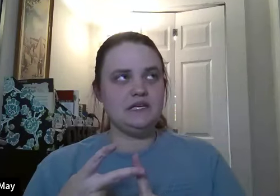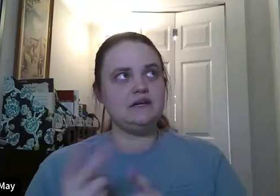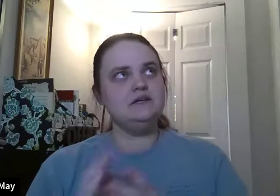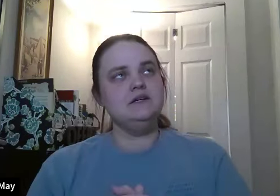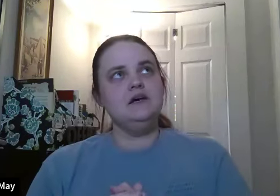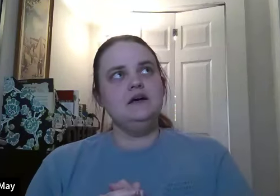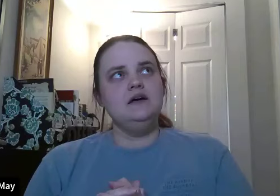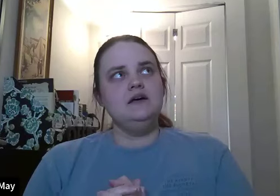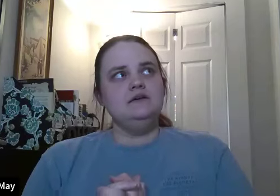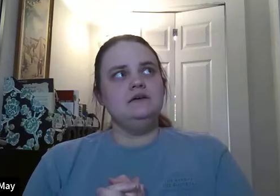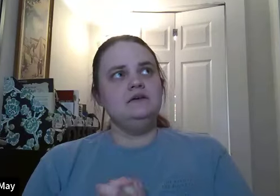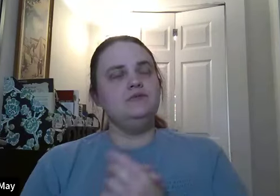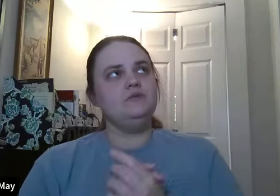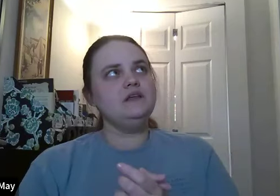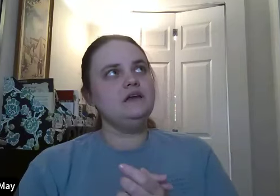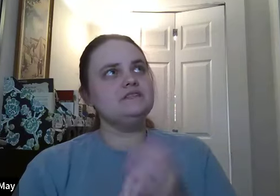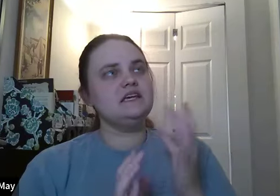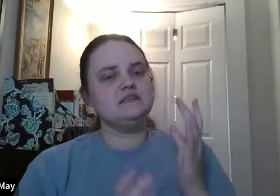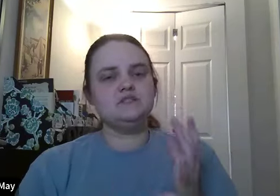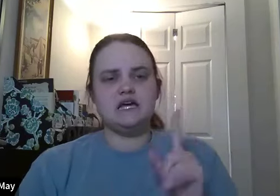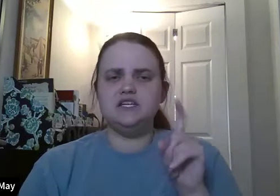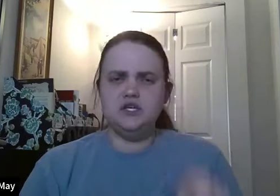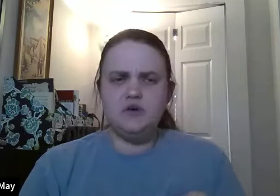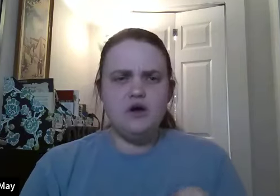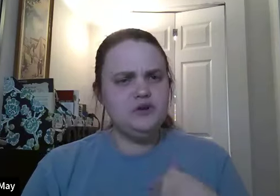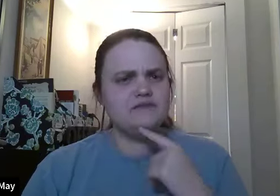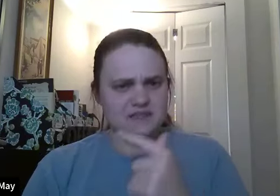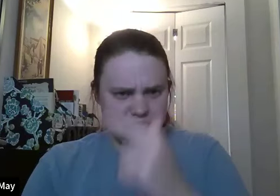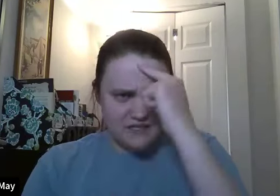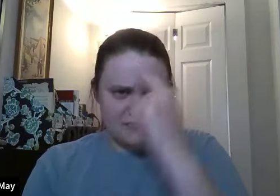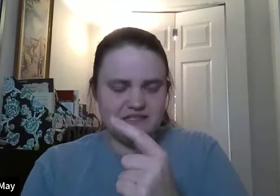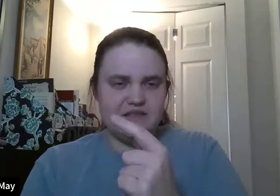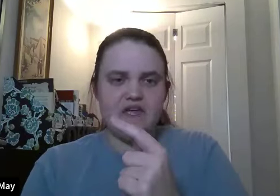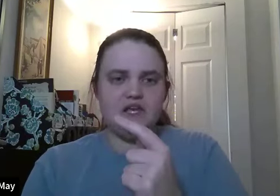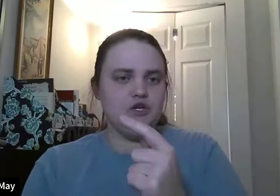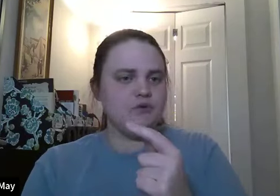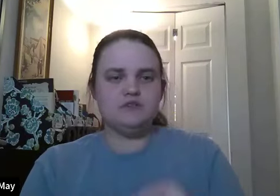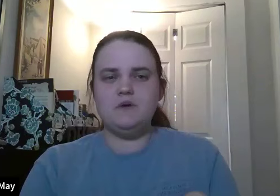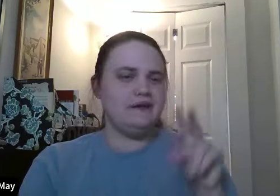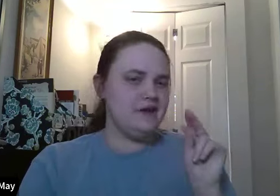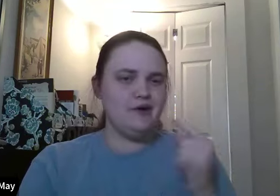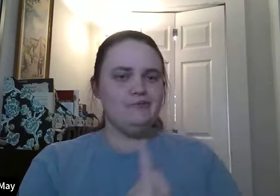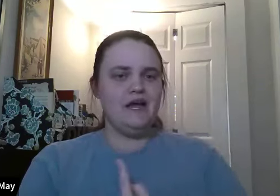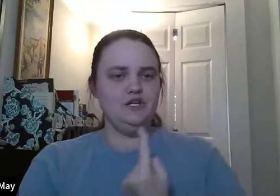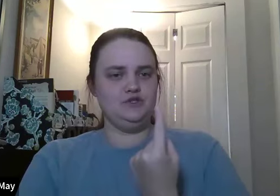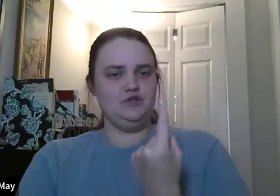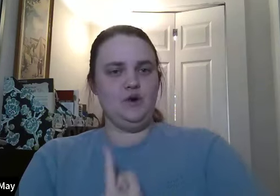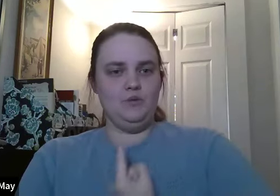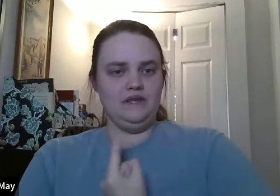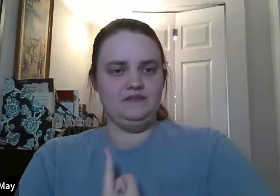be really, if it's like someone's asking you, oh, do you have siblings? And then you would respond like, no, and you would do the only.